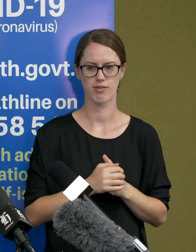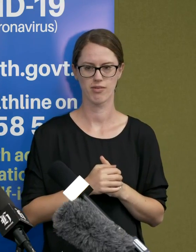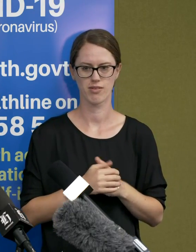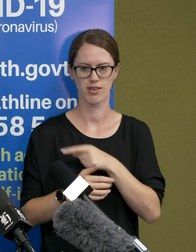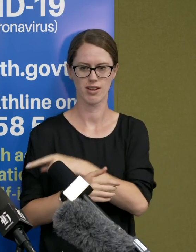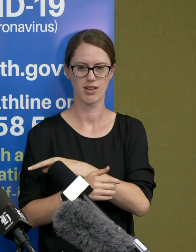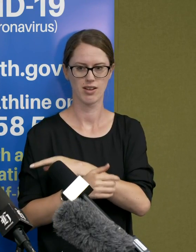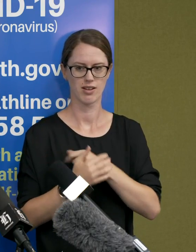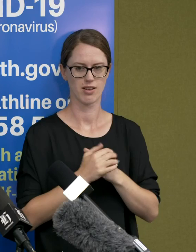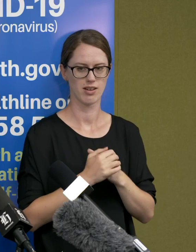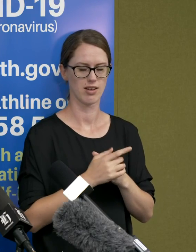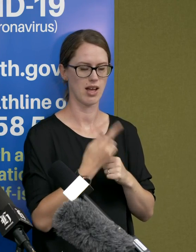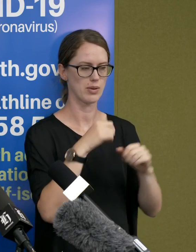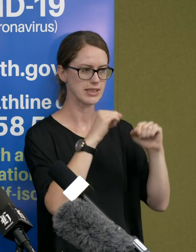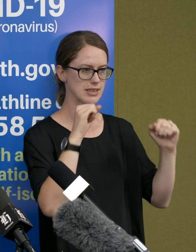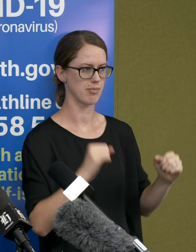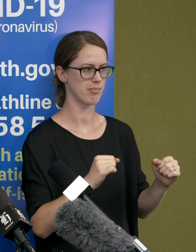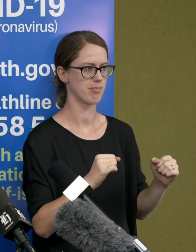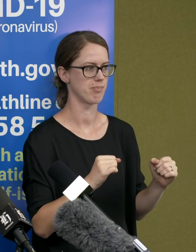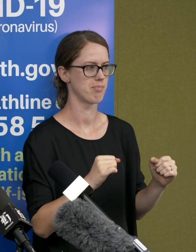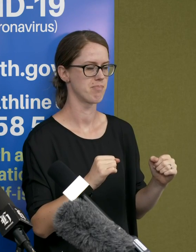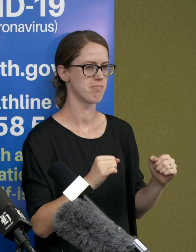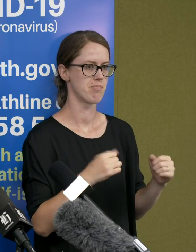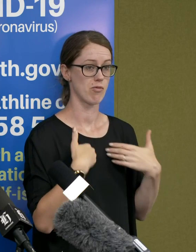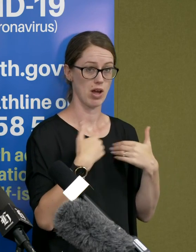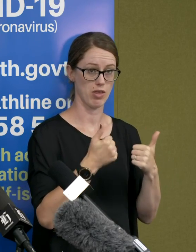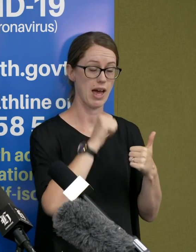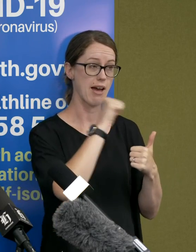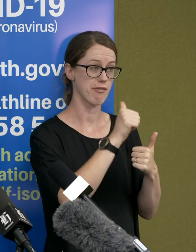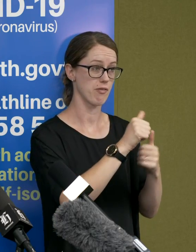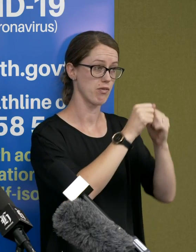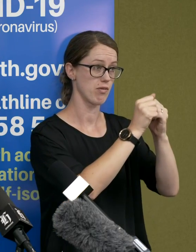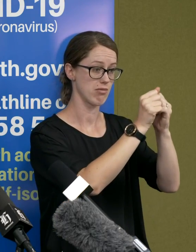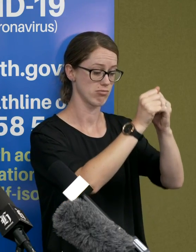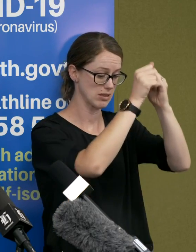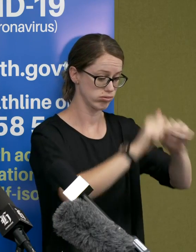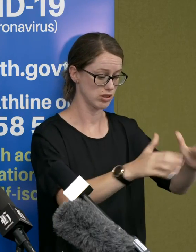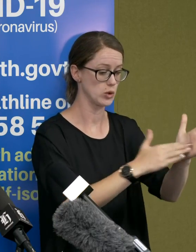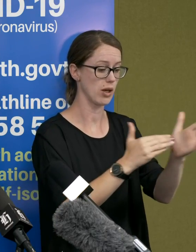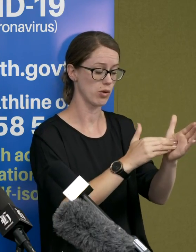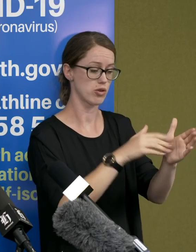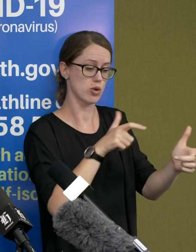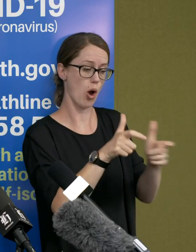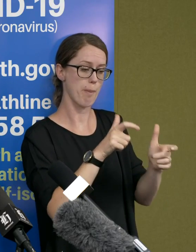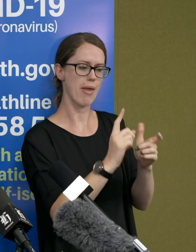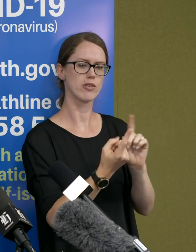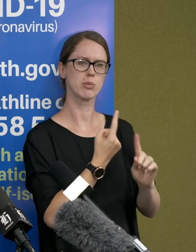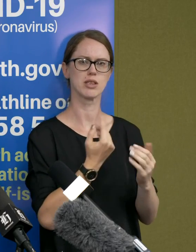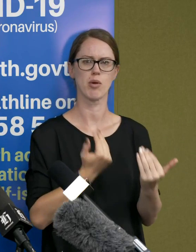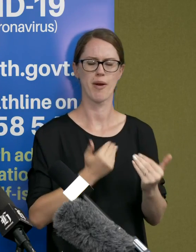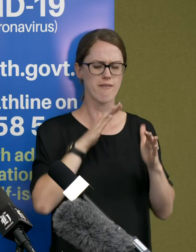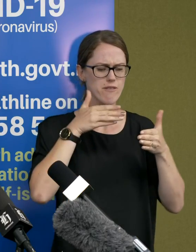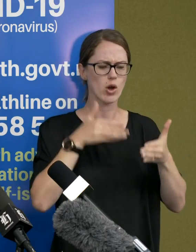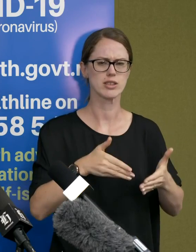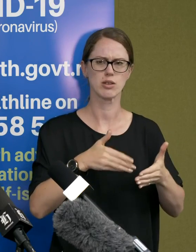is gearing up to cope with if we do get a wider outbreak in New Zealand. However, our response is also very